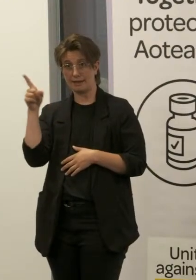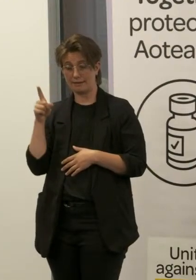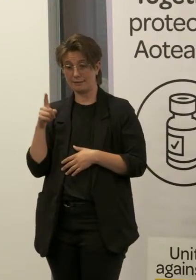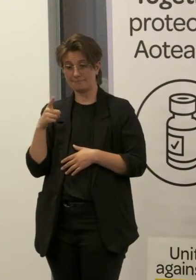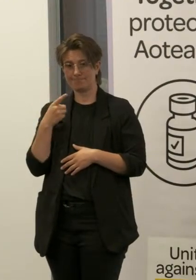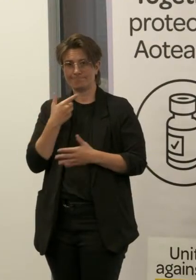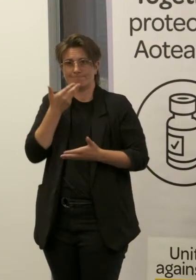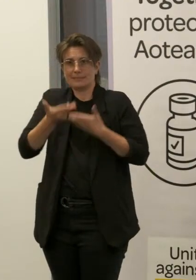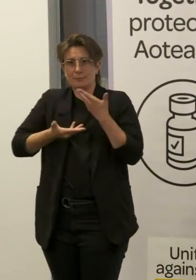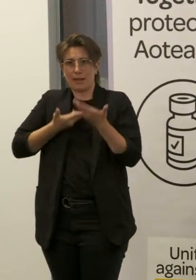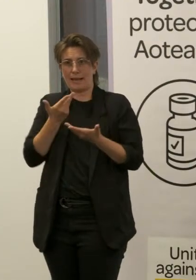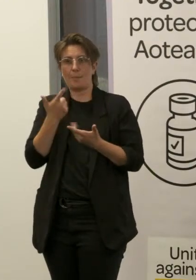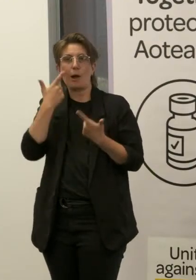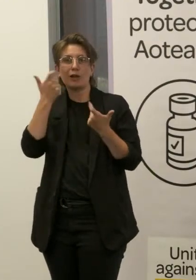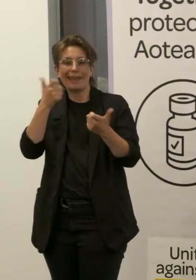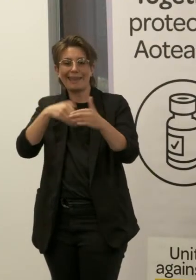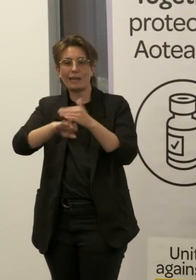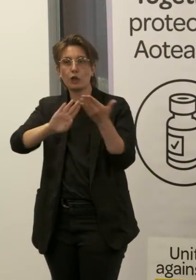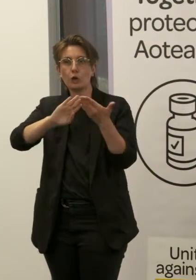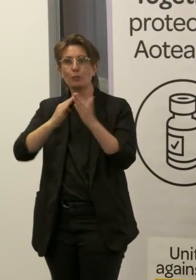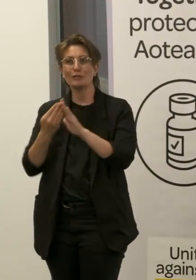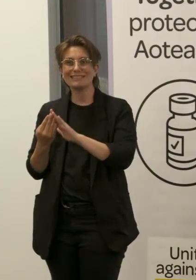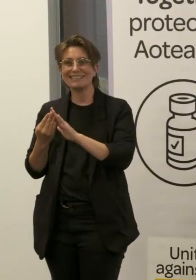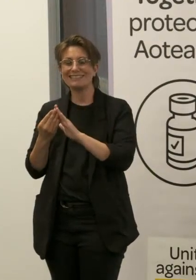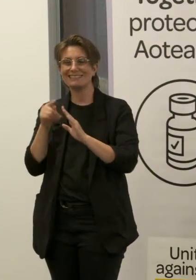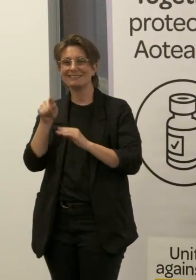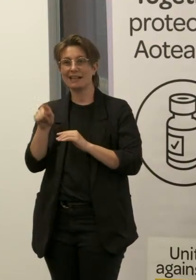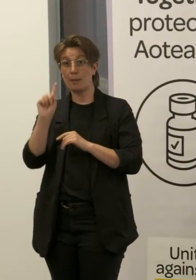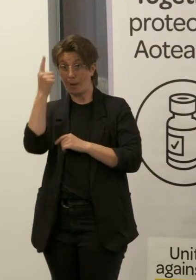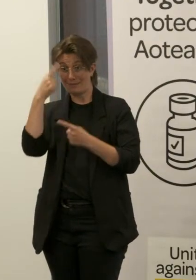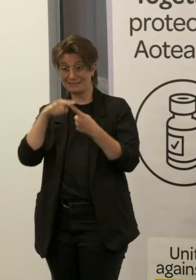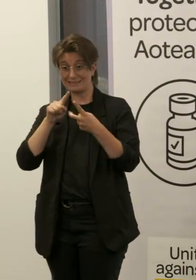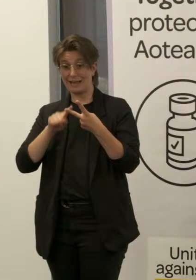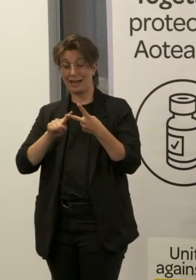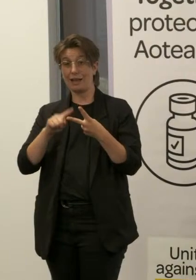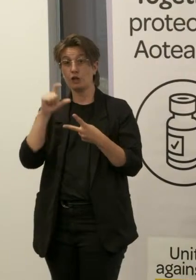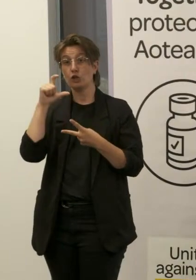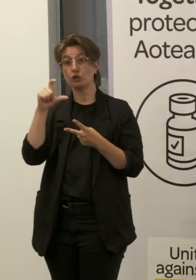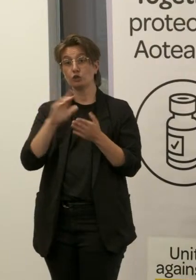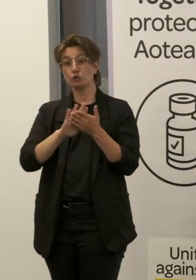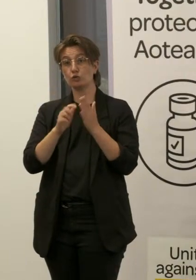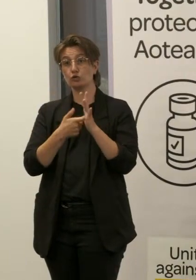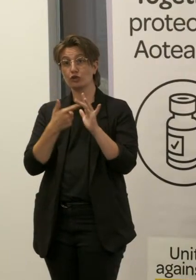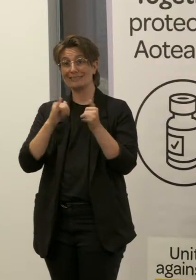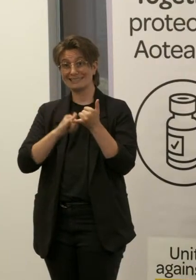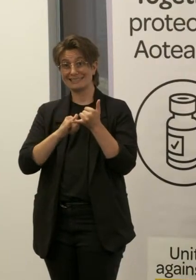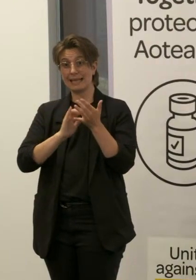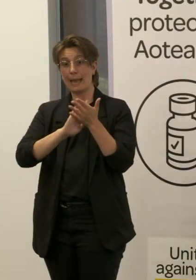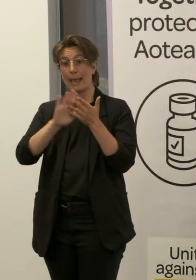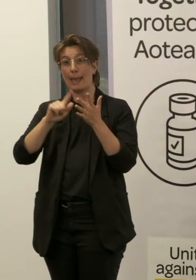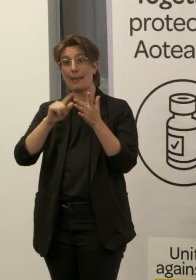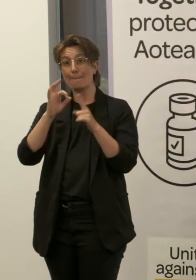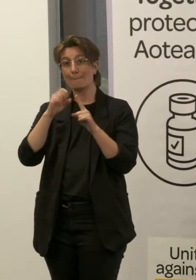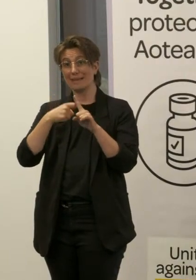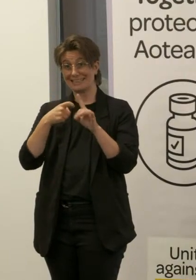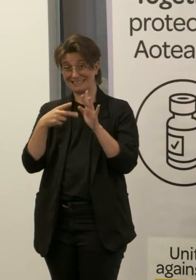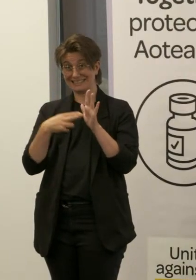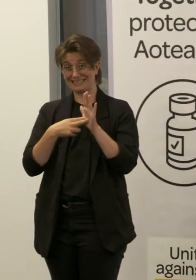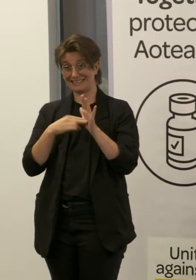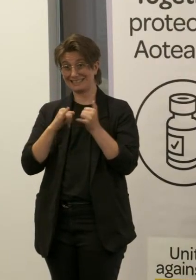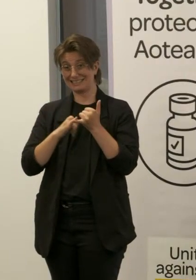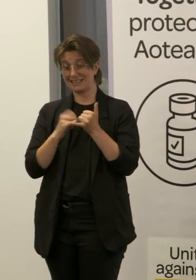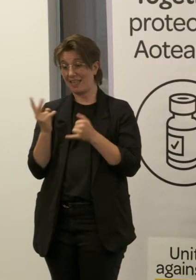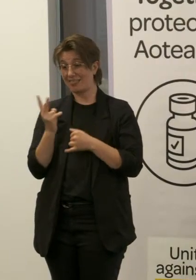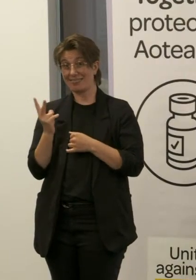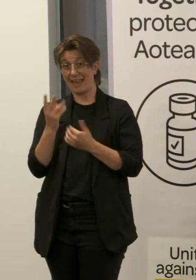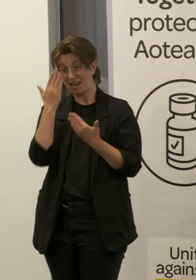Chris Hipkins, they both acknowledged that there were some of our whānau who are isolating in cars. So,